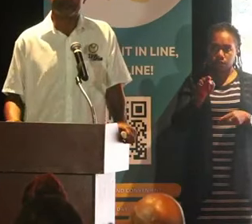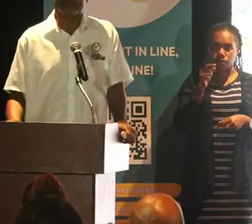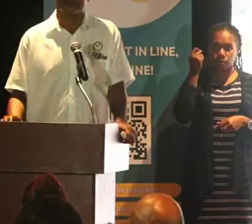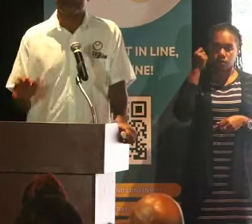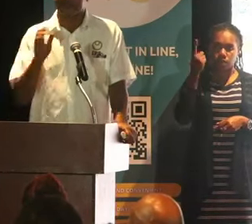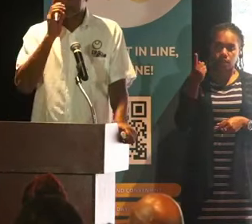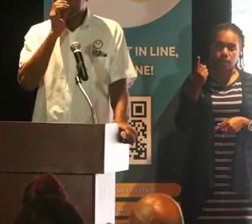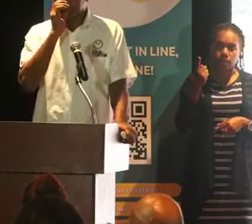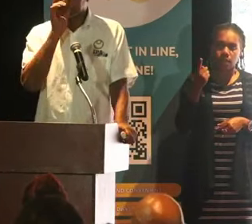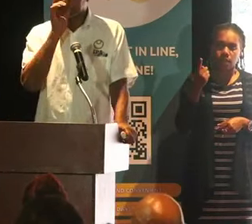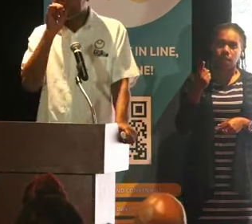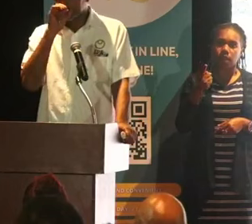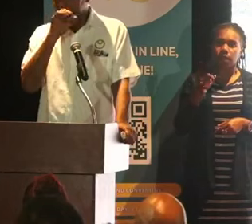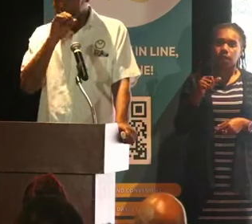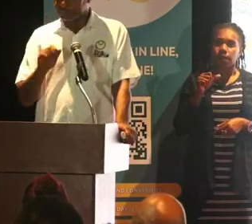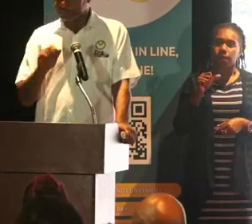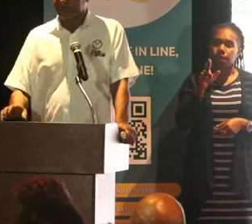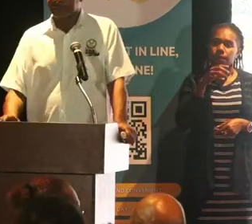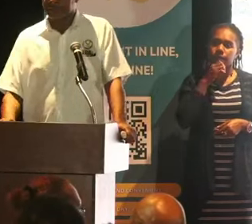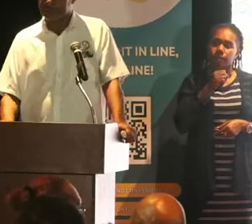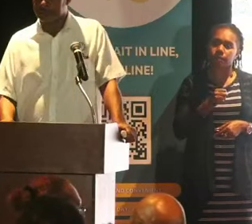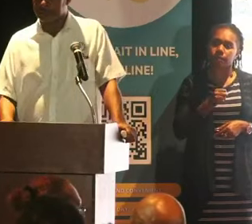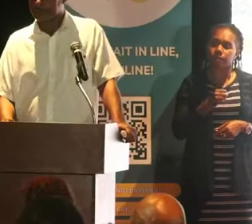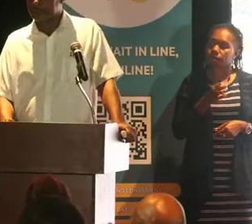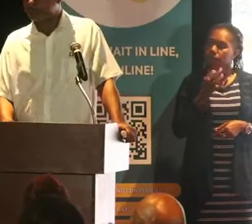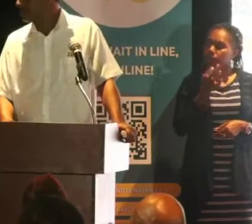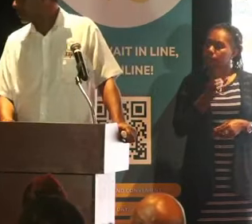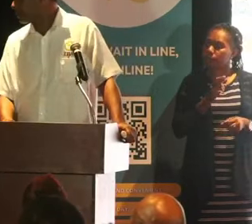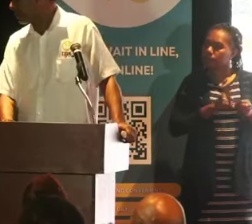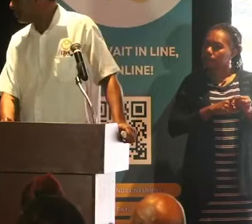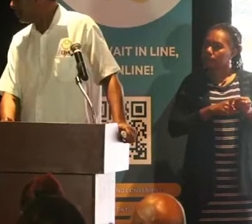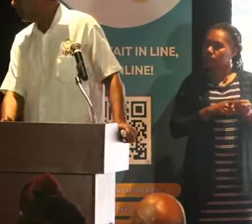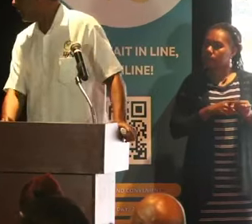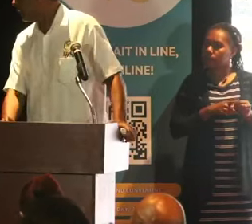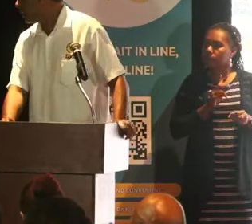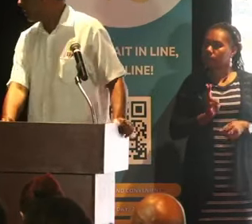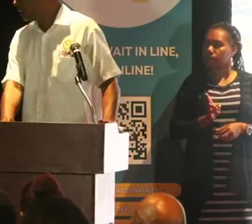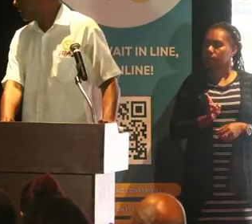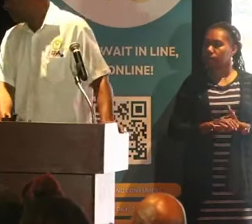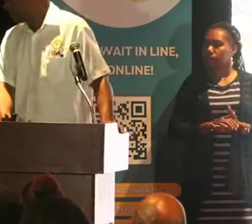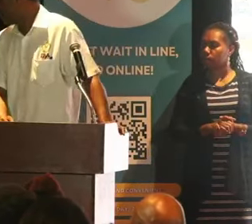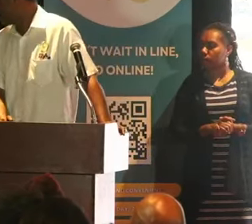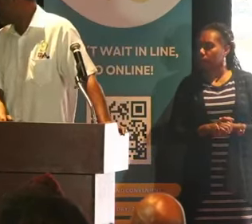help you a little bit where I was really coming from. I think you mentioned that